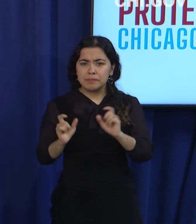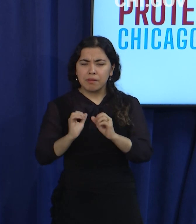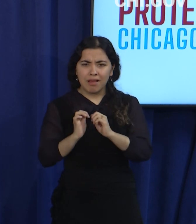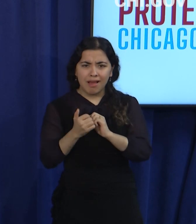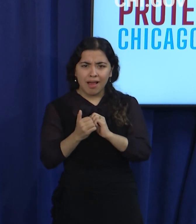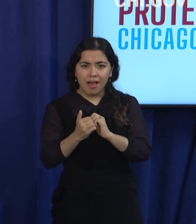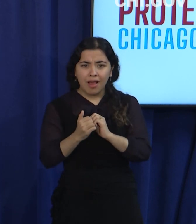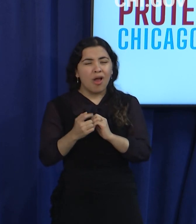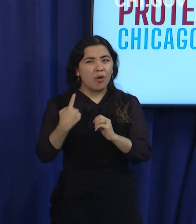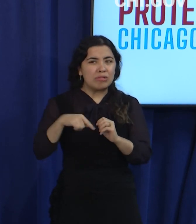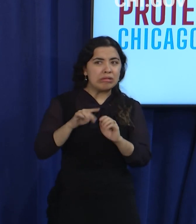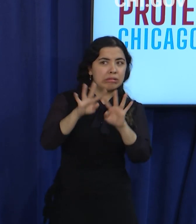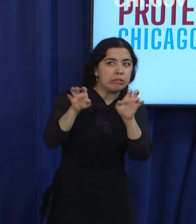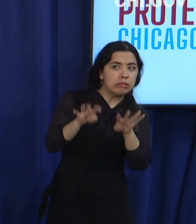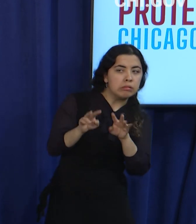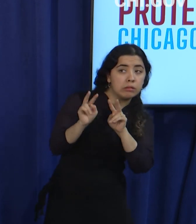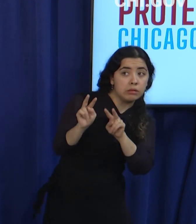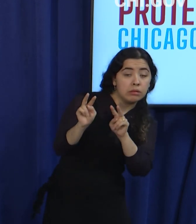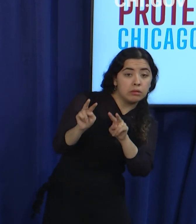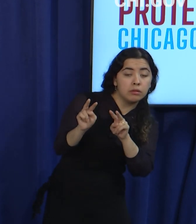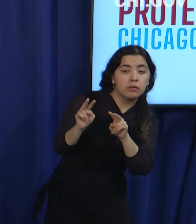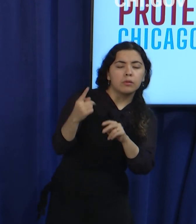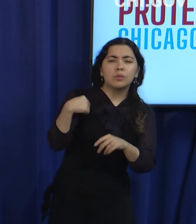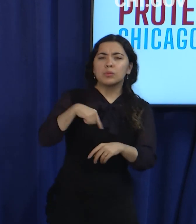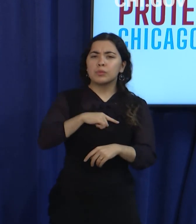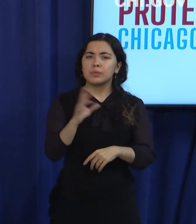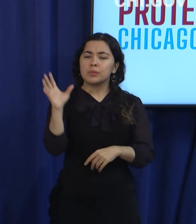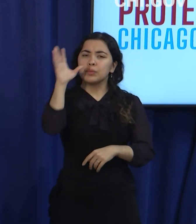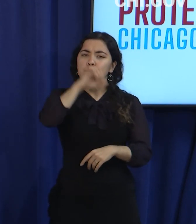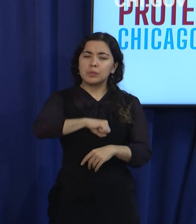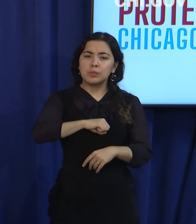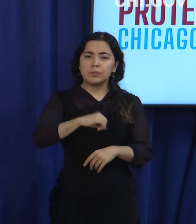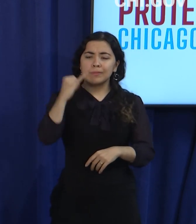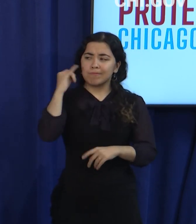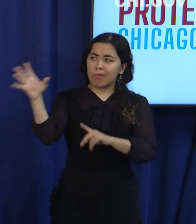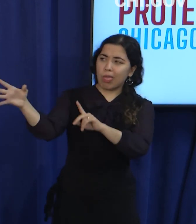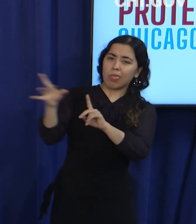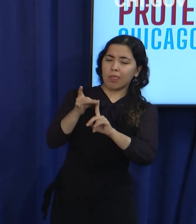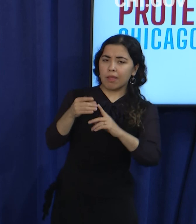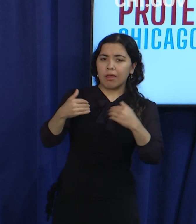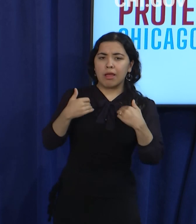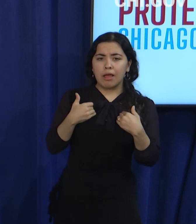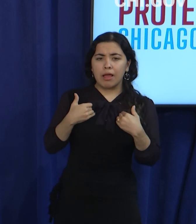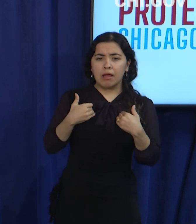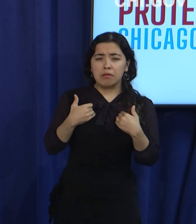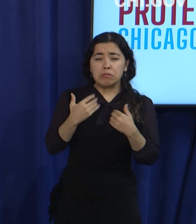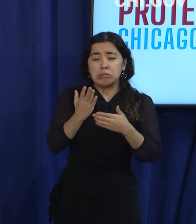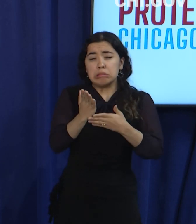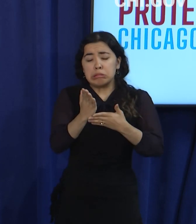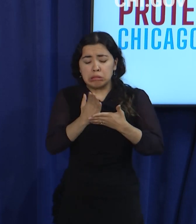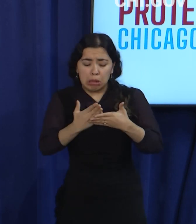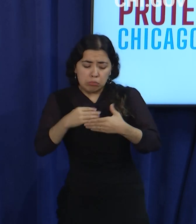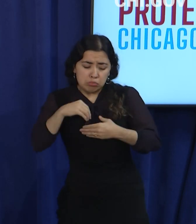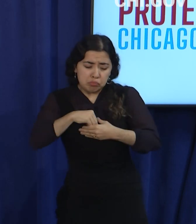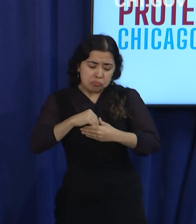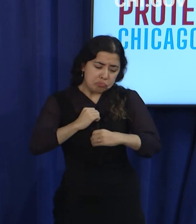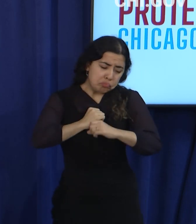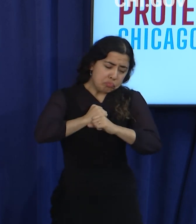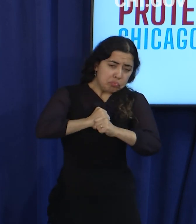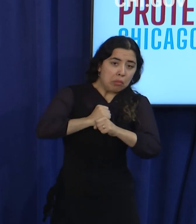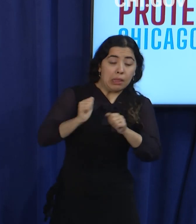some short months after infection, natural infection, there is some level of protection. But immune systems